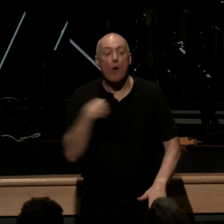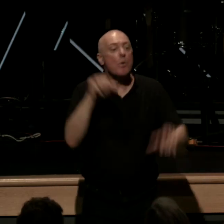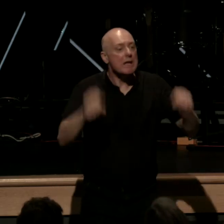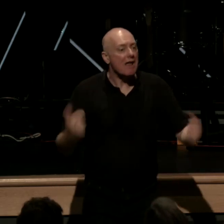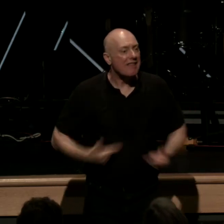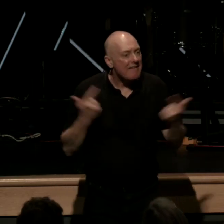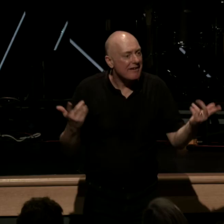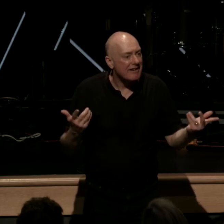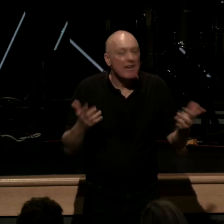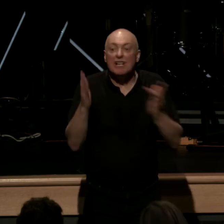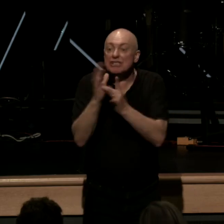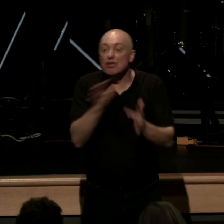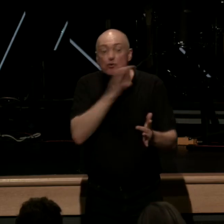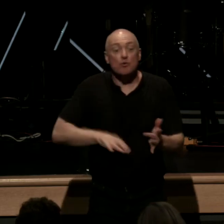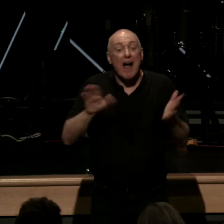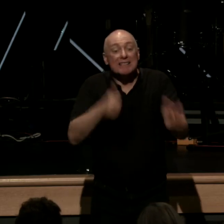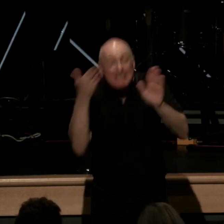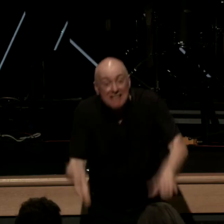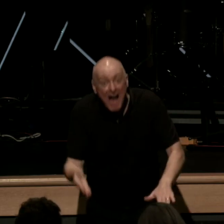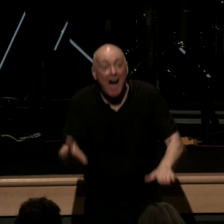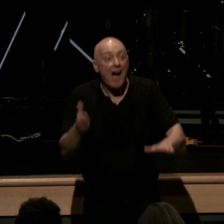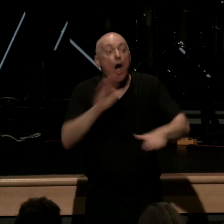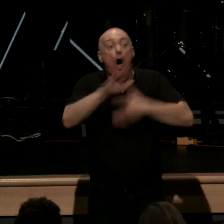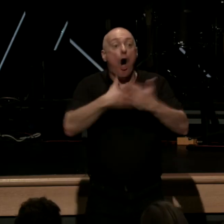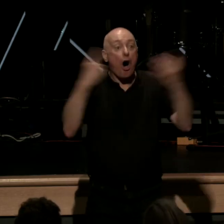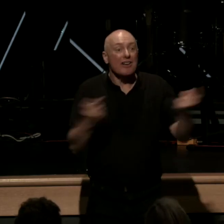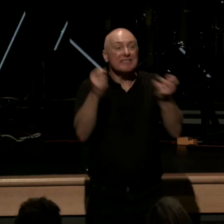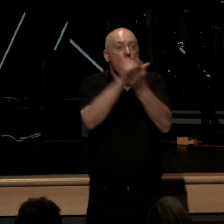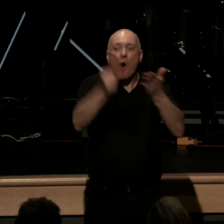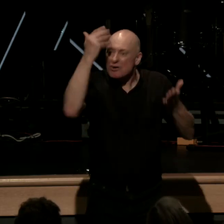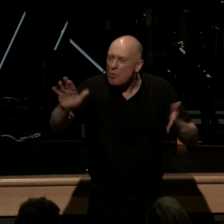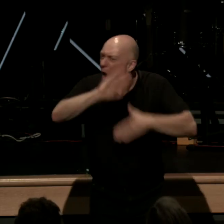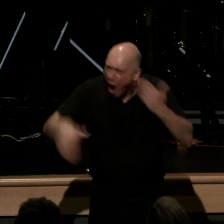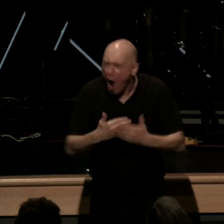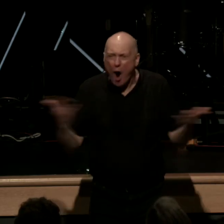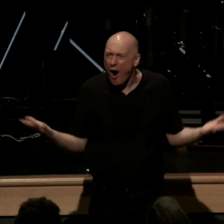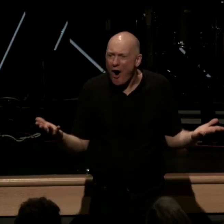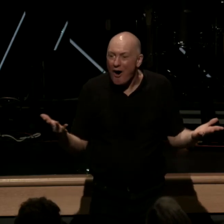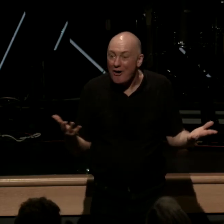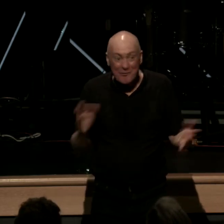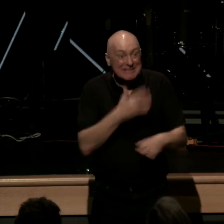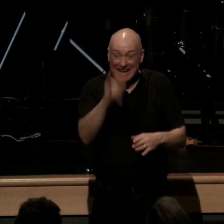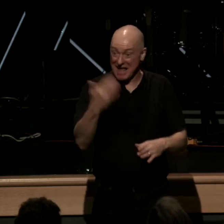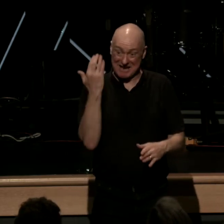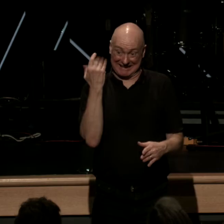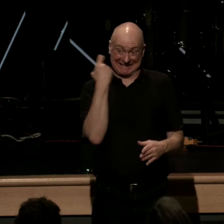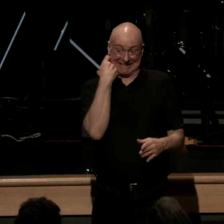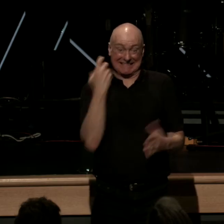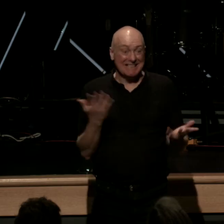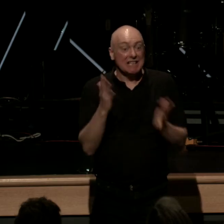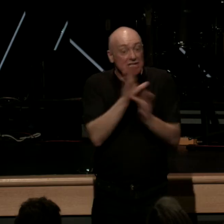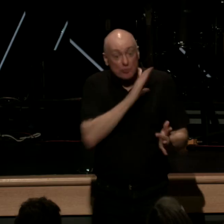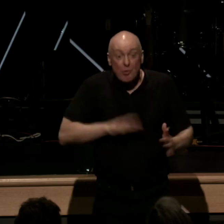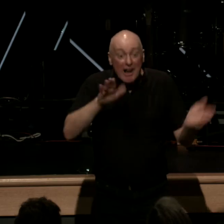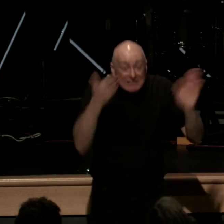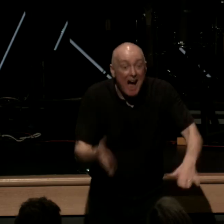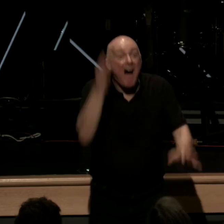that Jesus Christ died that all our sins are washed away as we sang so beautifully today Jesus Christ died our faith is in him